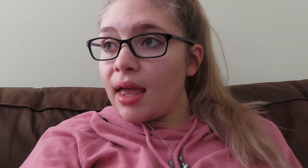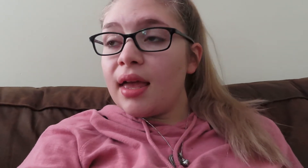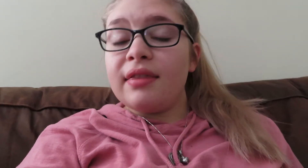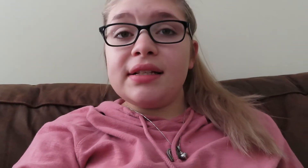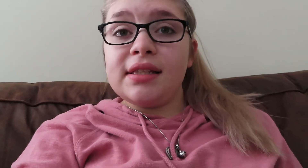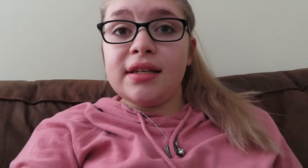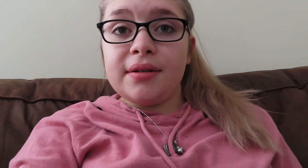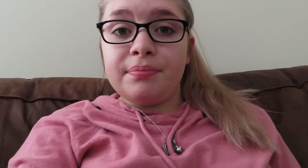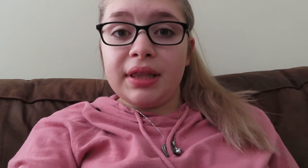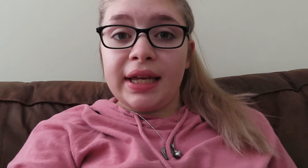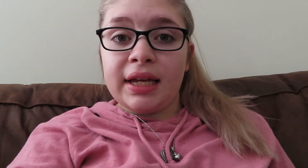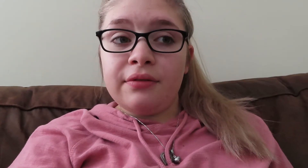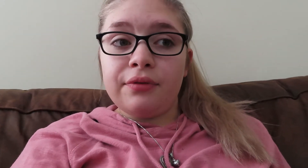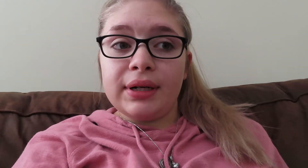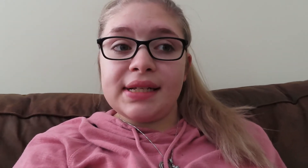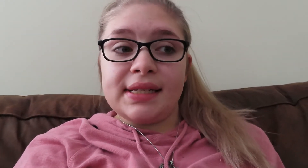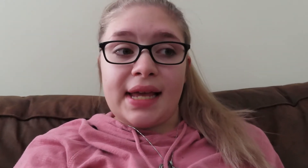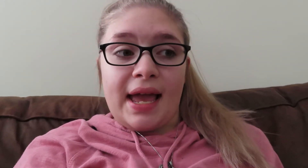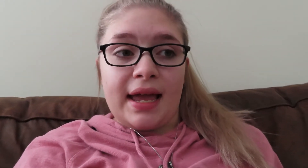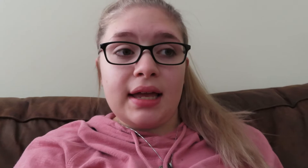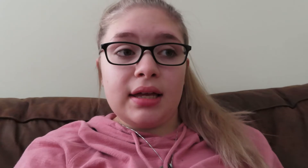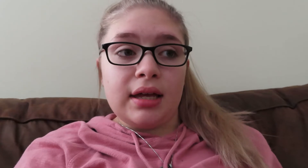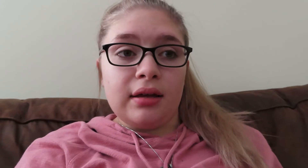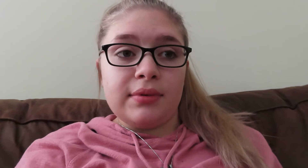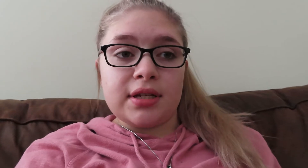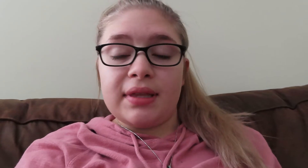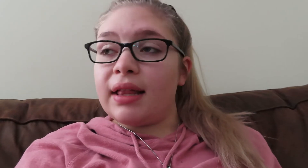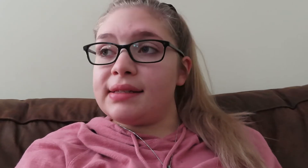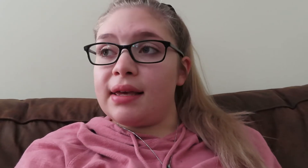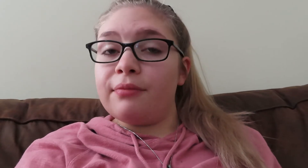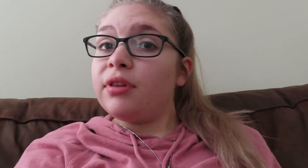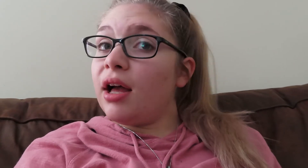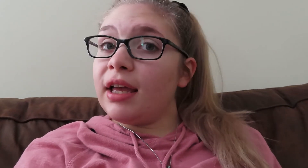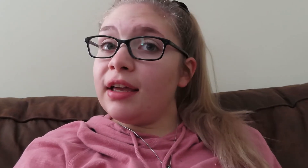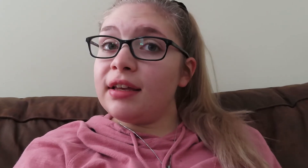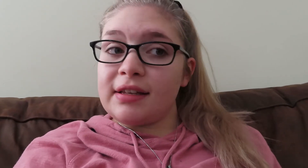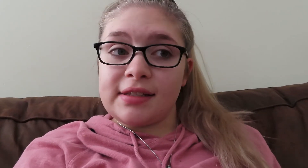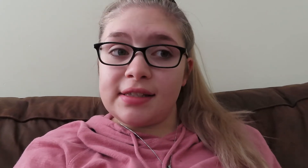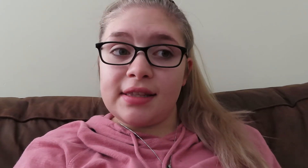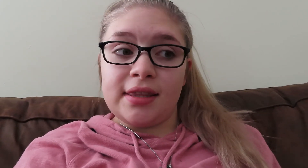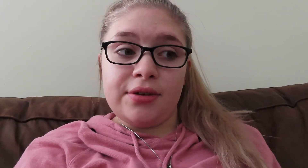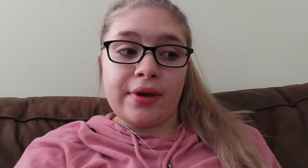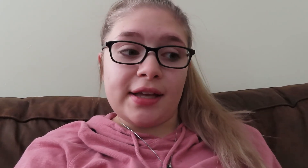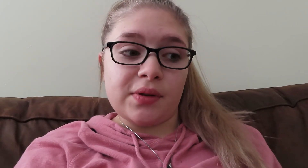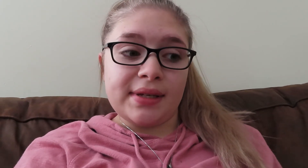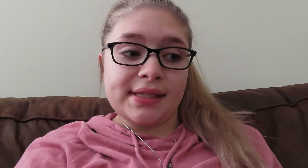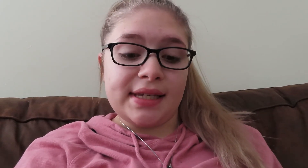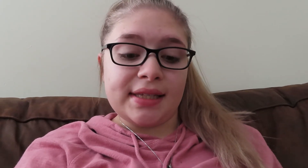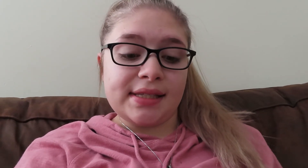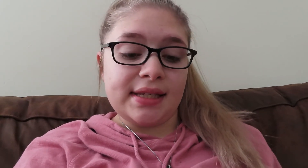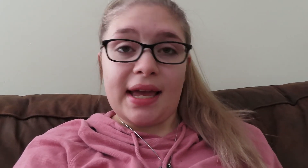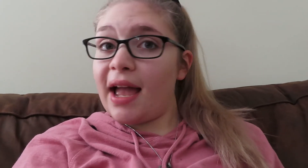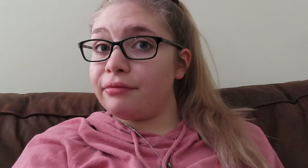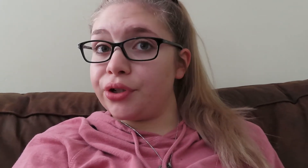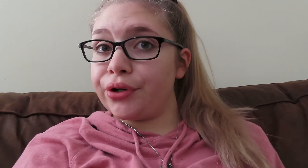that's the plan for today um it's gonna be the last day i'm vlogging because you guys will be seeing this the day after